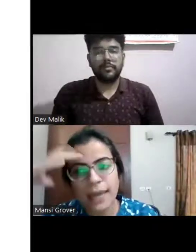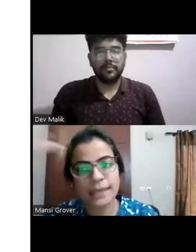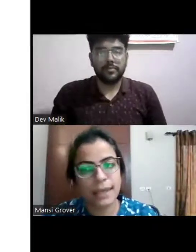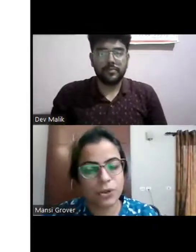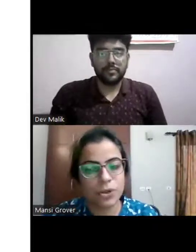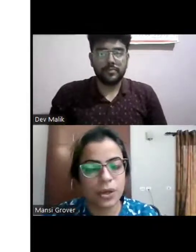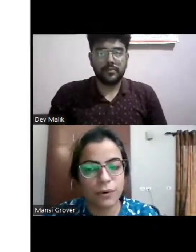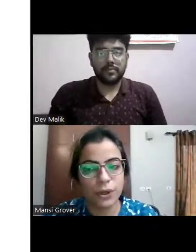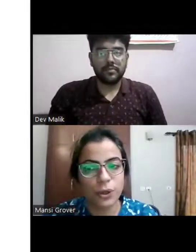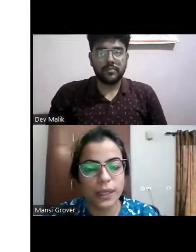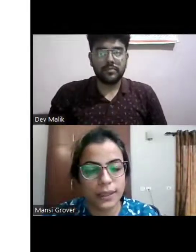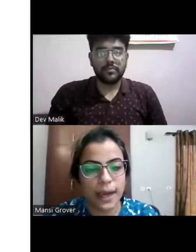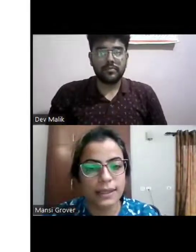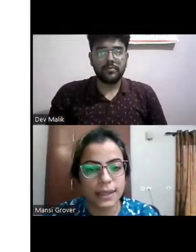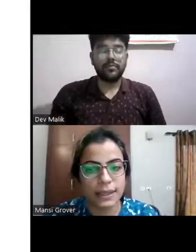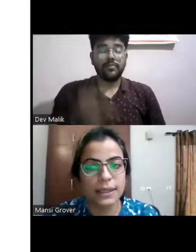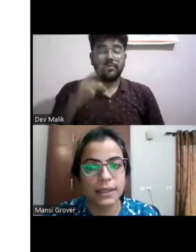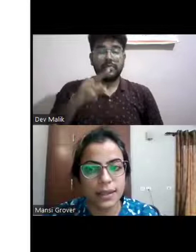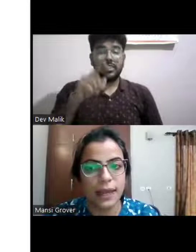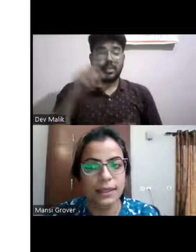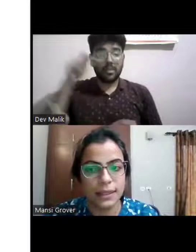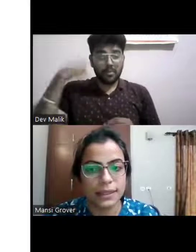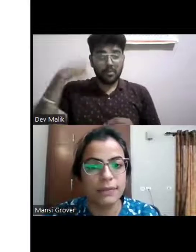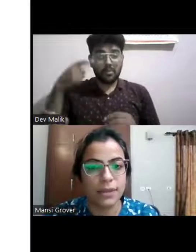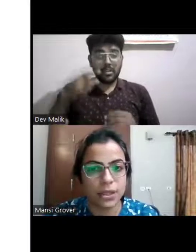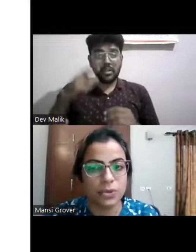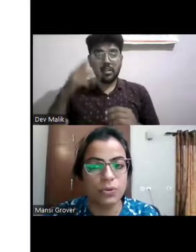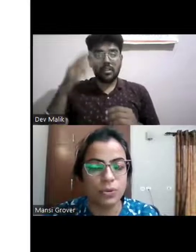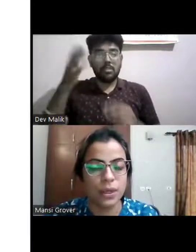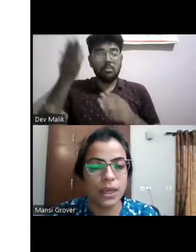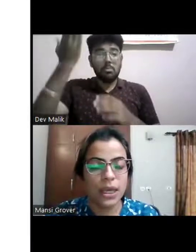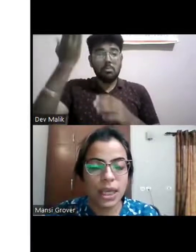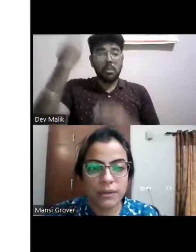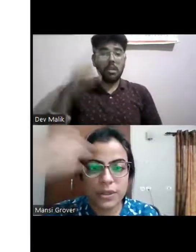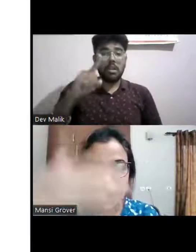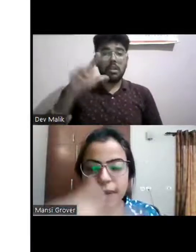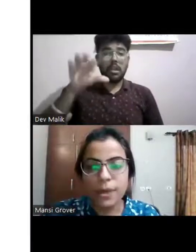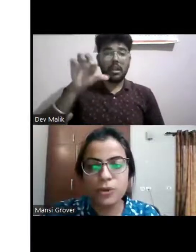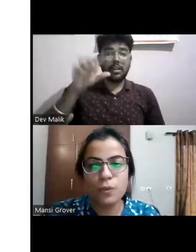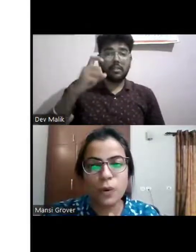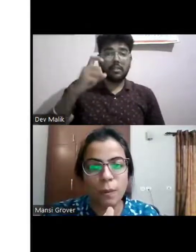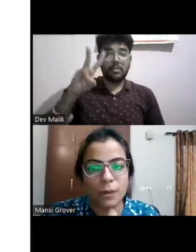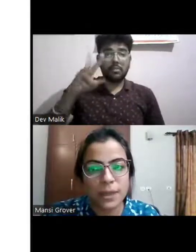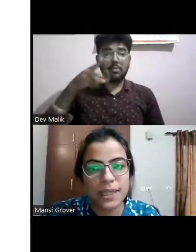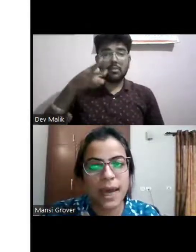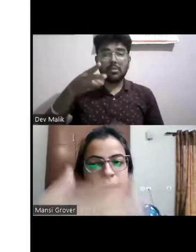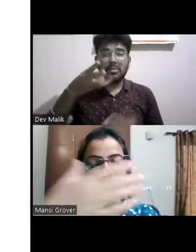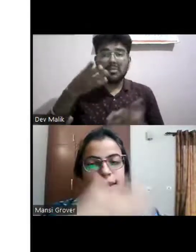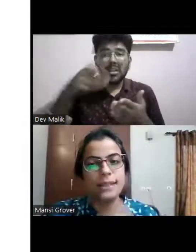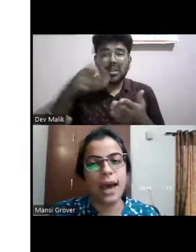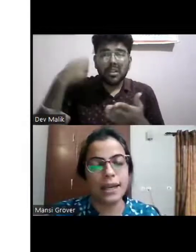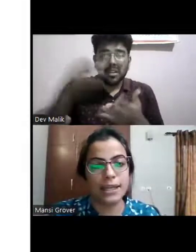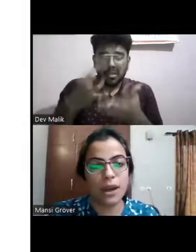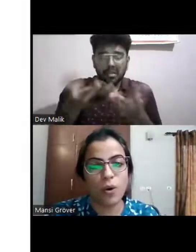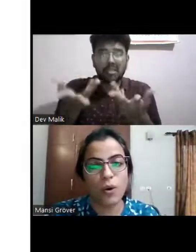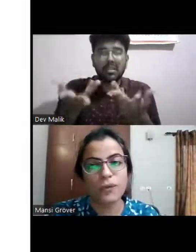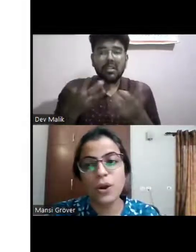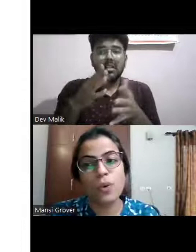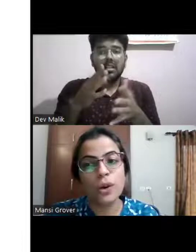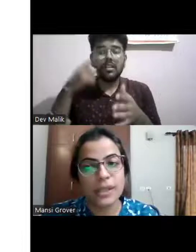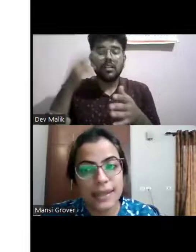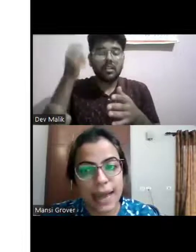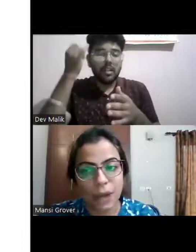very exceptional for doing that in the year 1972. He was able to problematize this idea